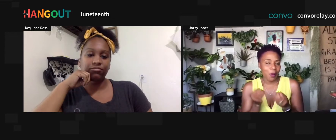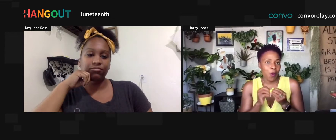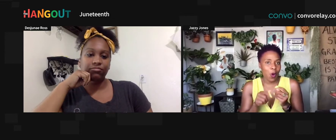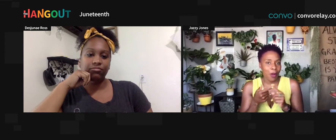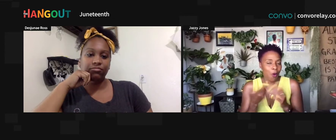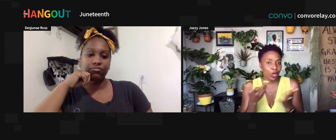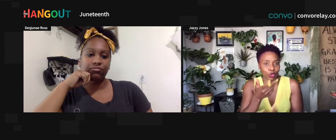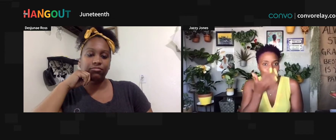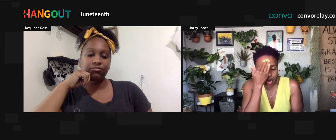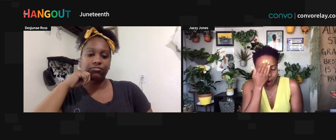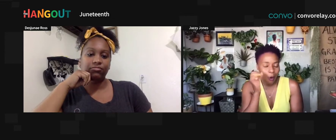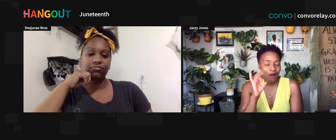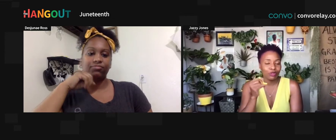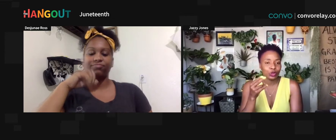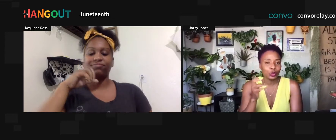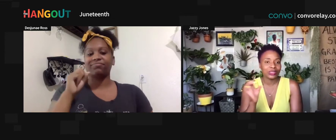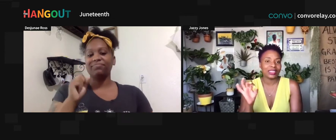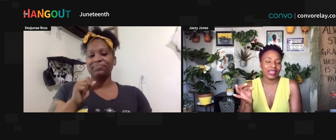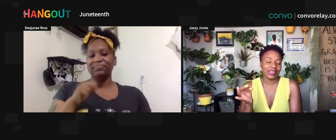history of Juneteenth.